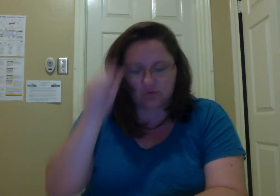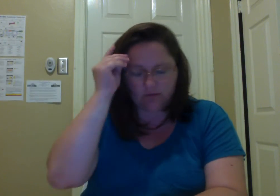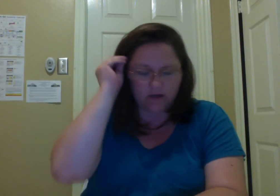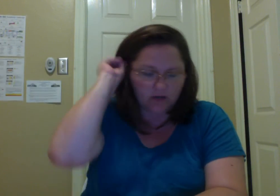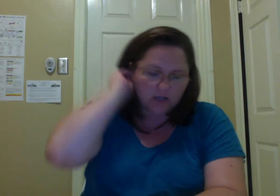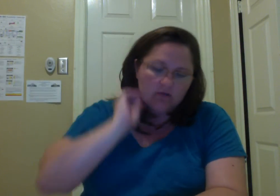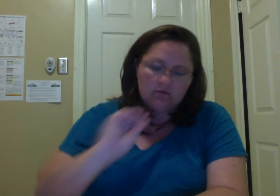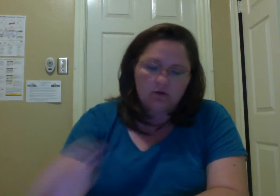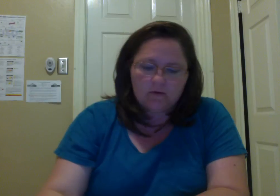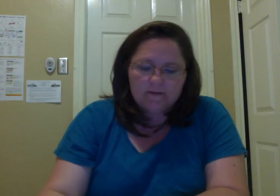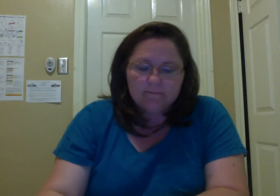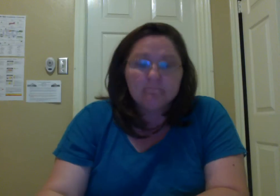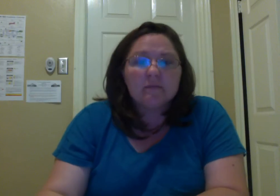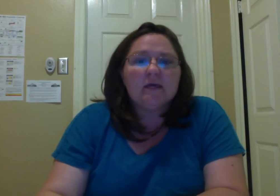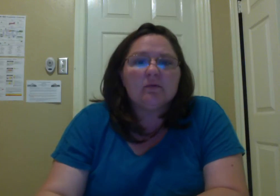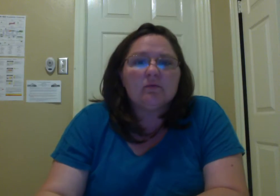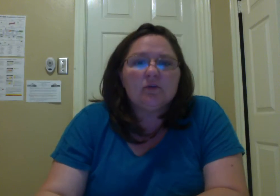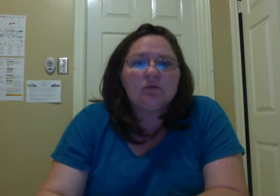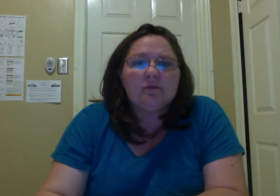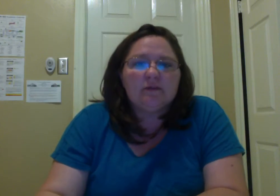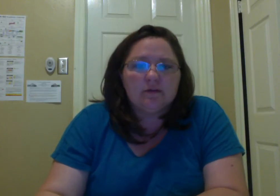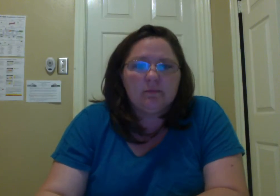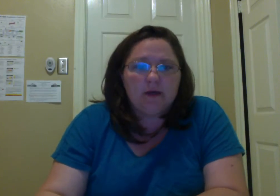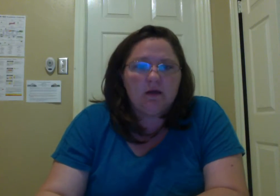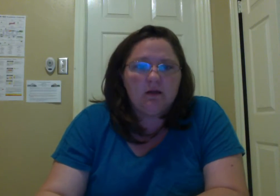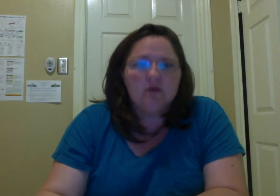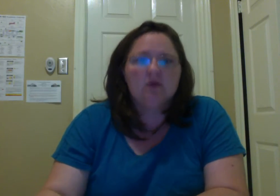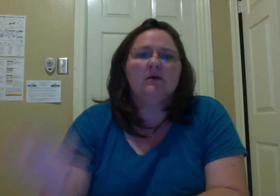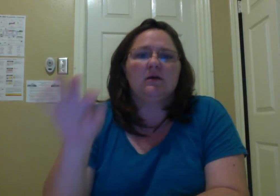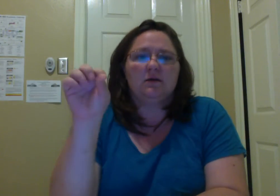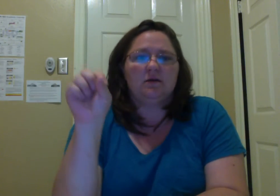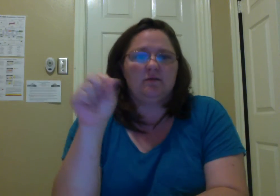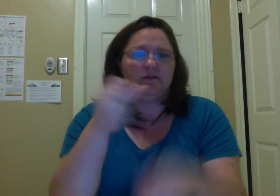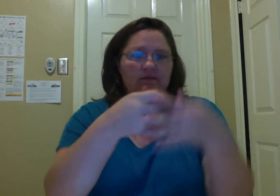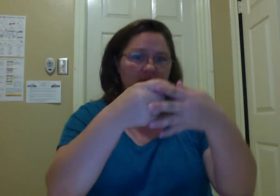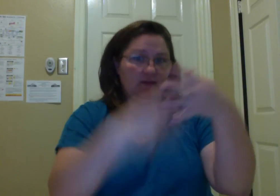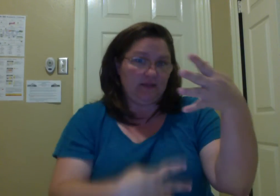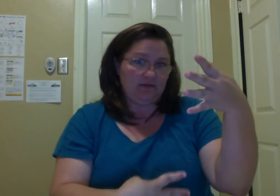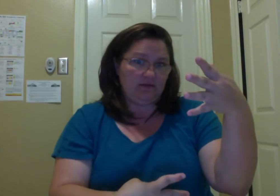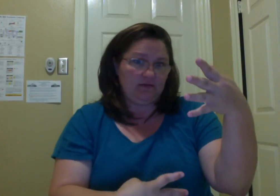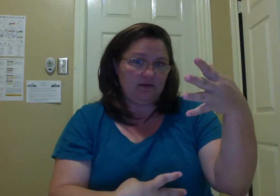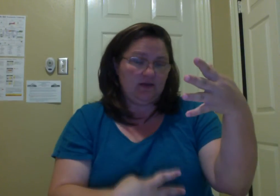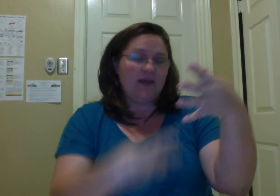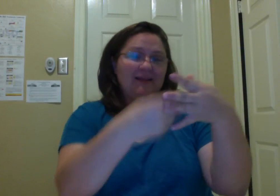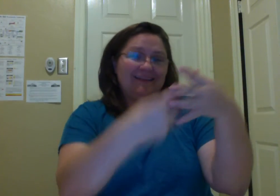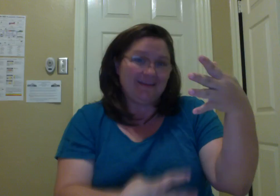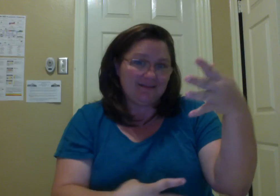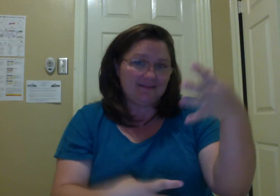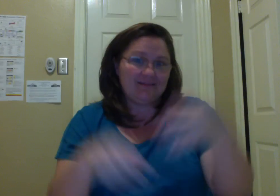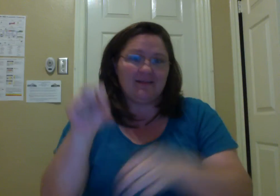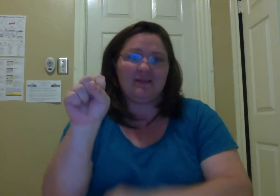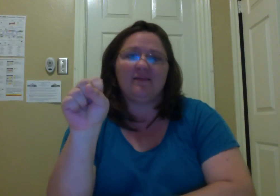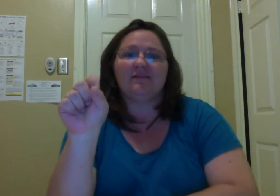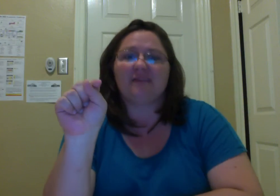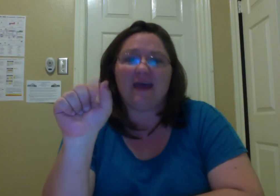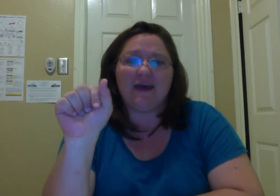career. So you would finger spell. This is the list. It lists the